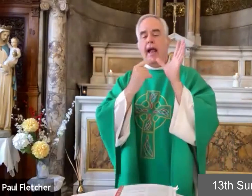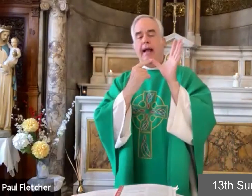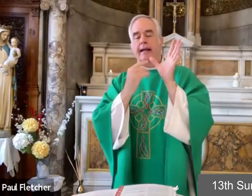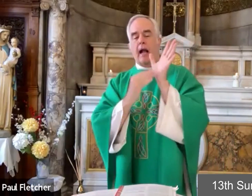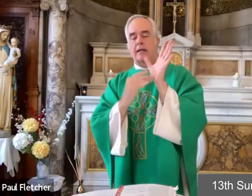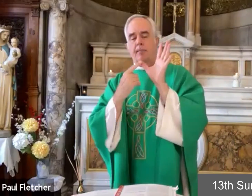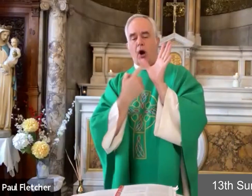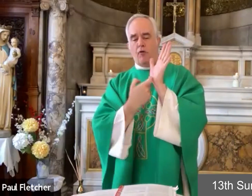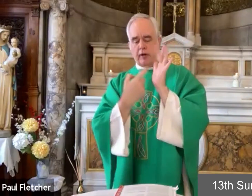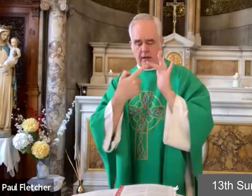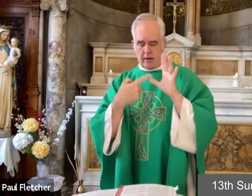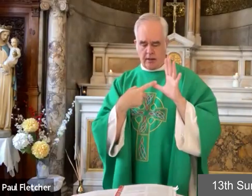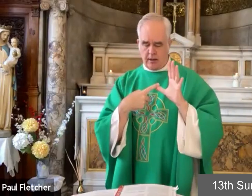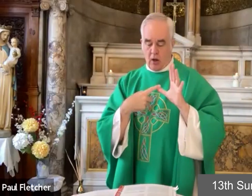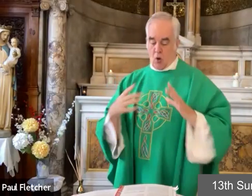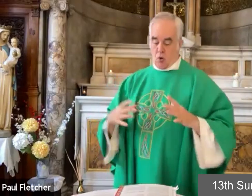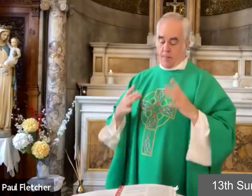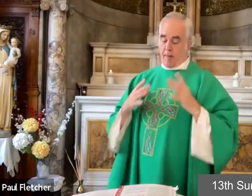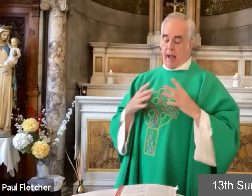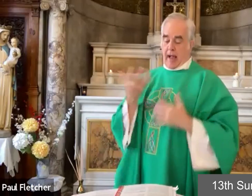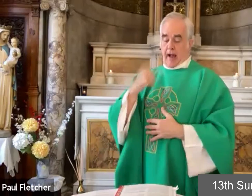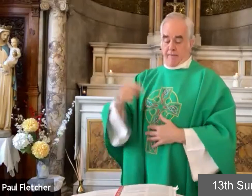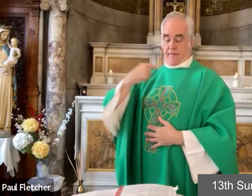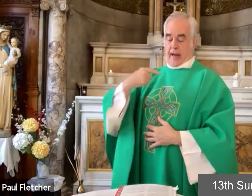in Samaria to prepare for him.